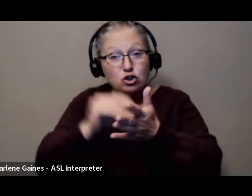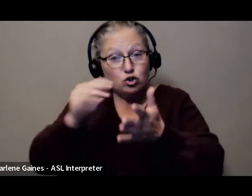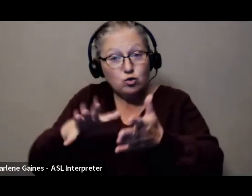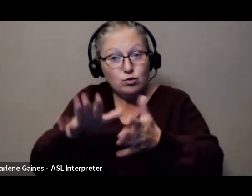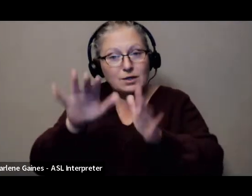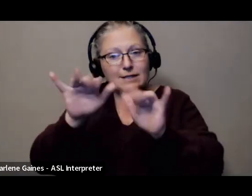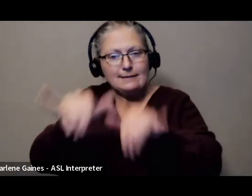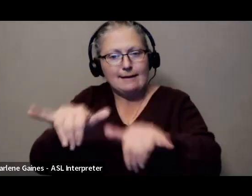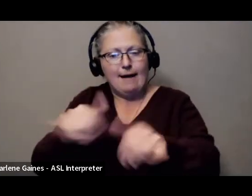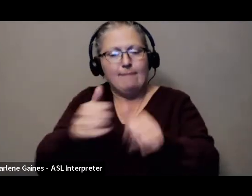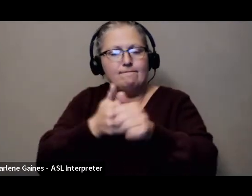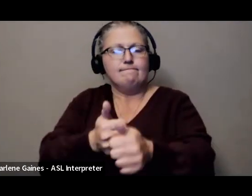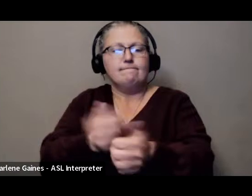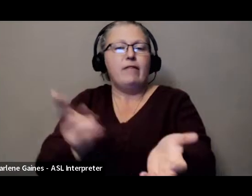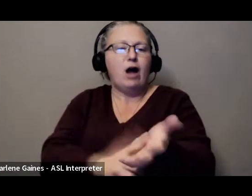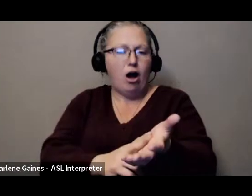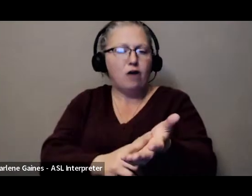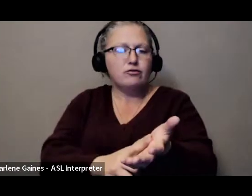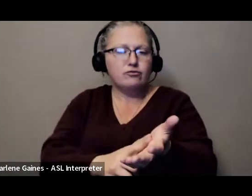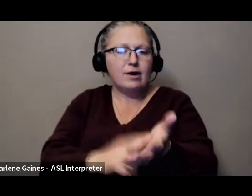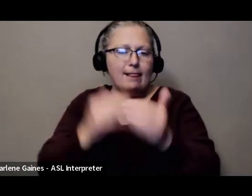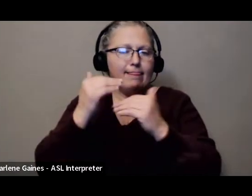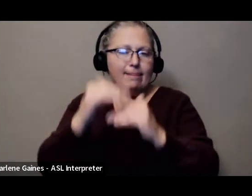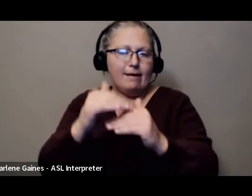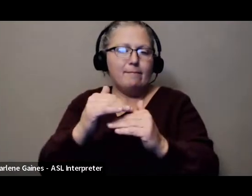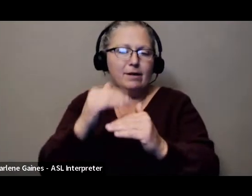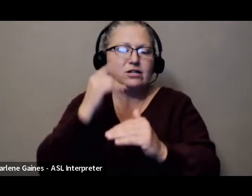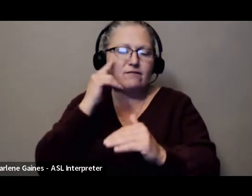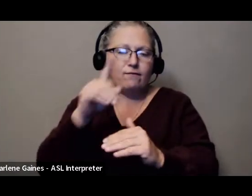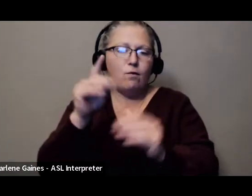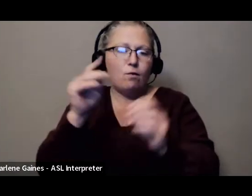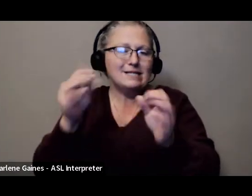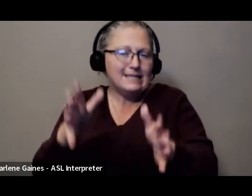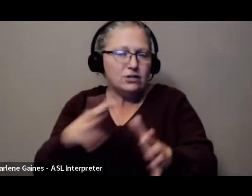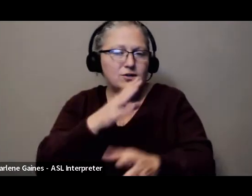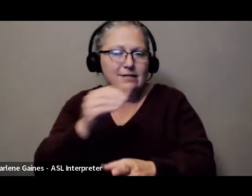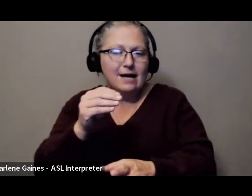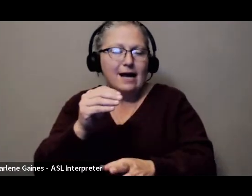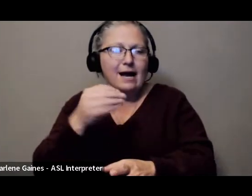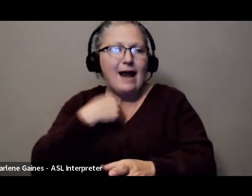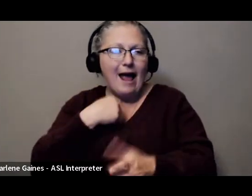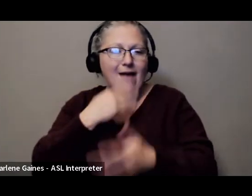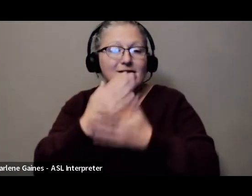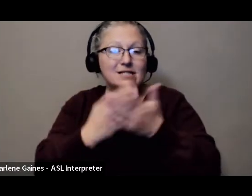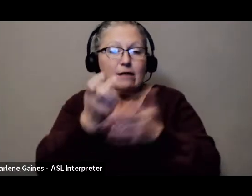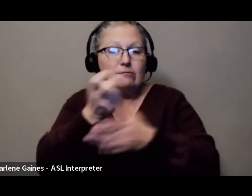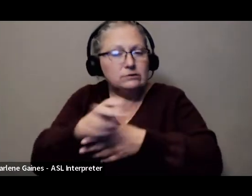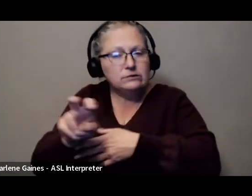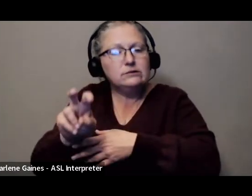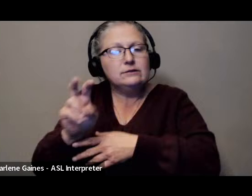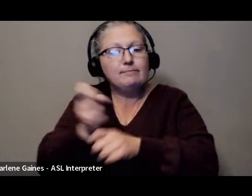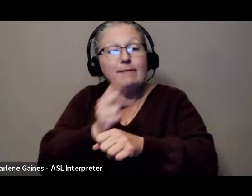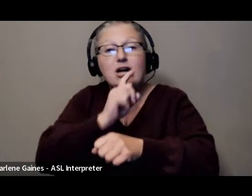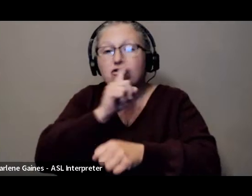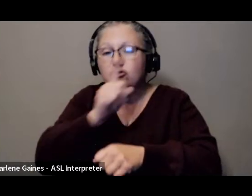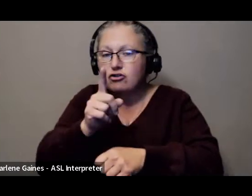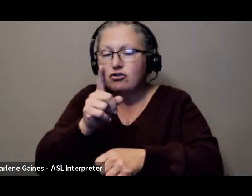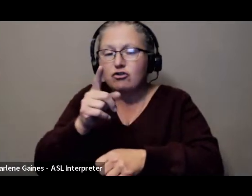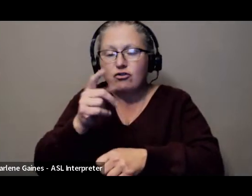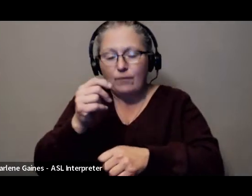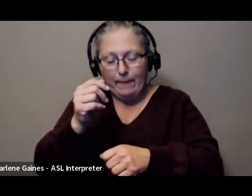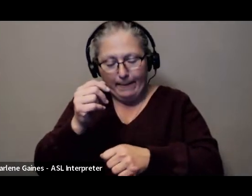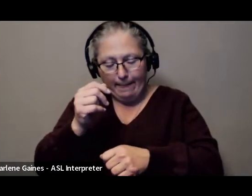within contractual limits for the teachers, and there have been shifts to ensure that there are